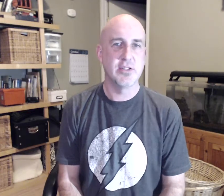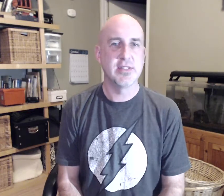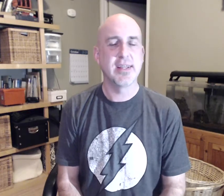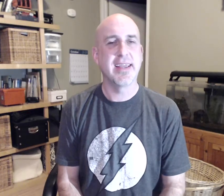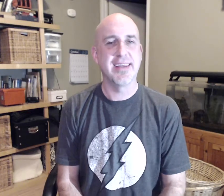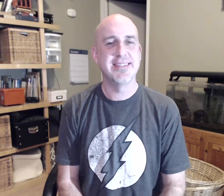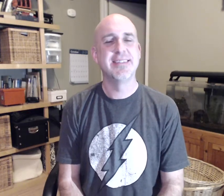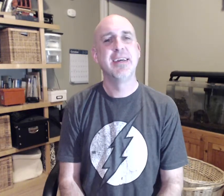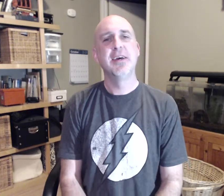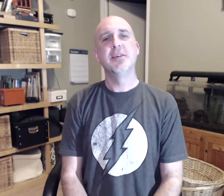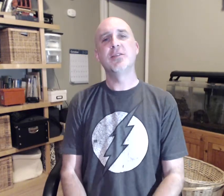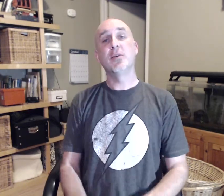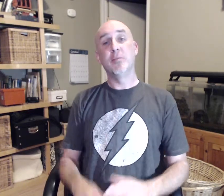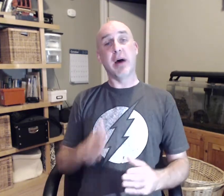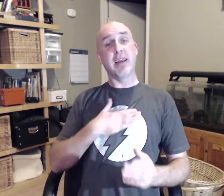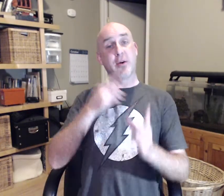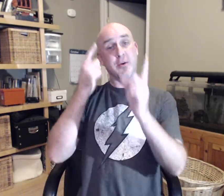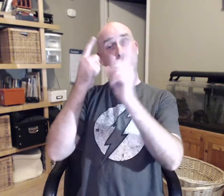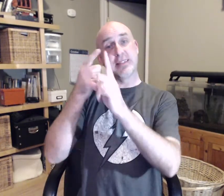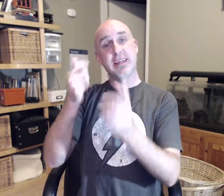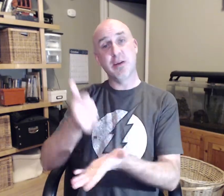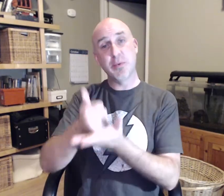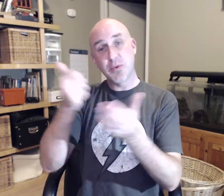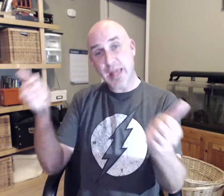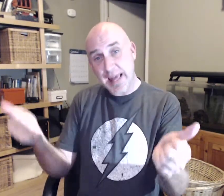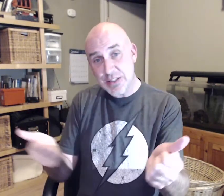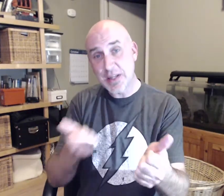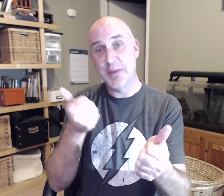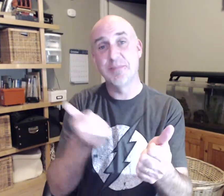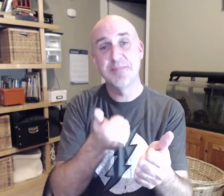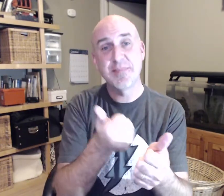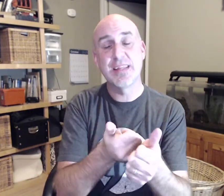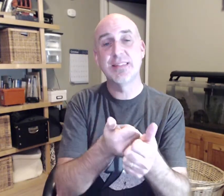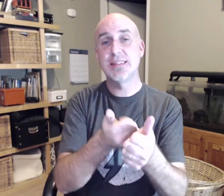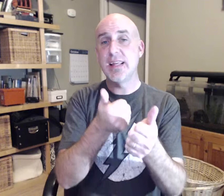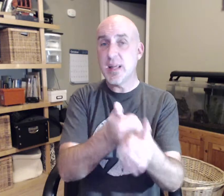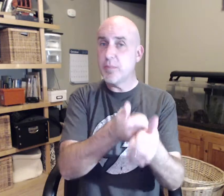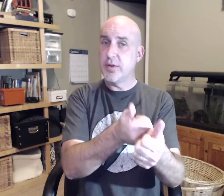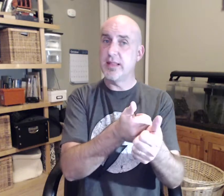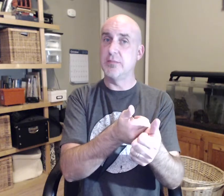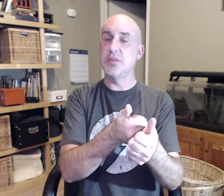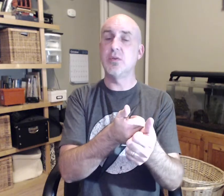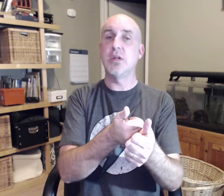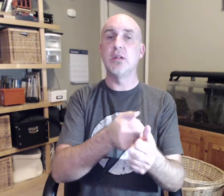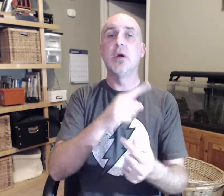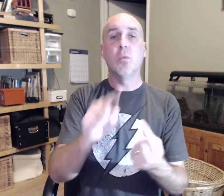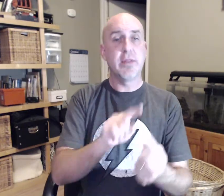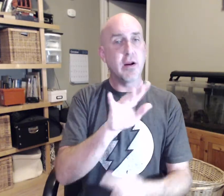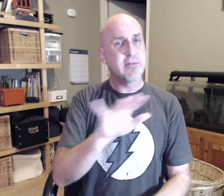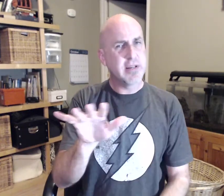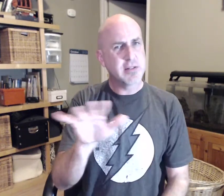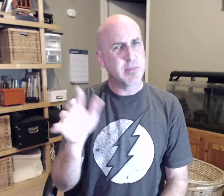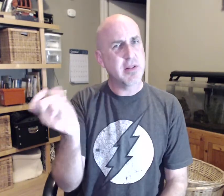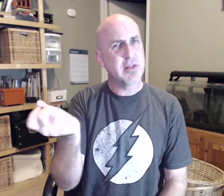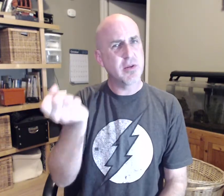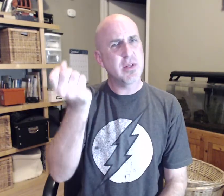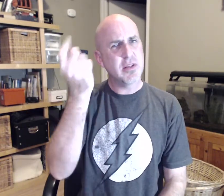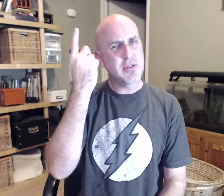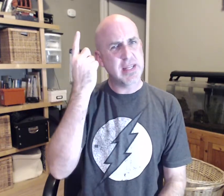intelligence, I guess. So my goal is to help you catch up and to stay up with them so that when they are fingerspelling, that you can understand